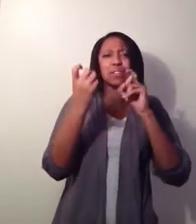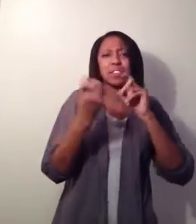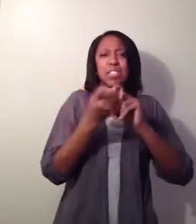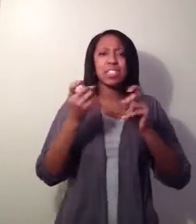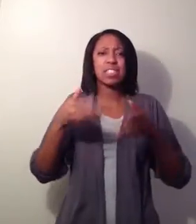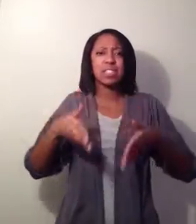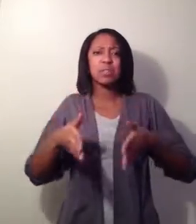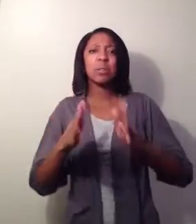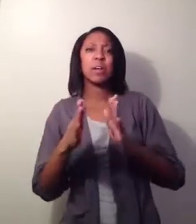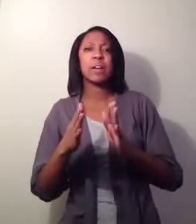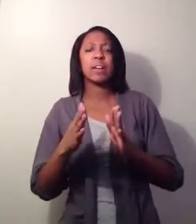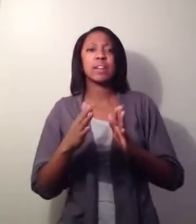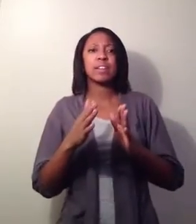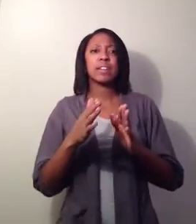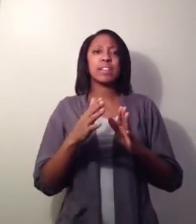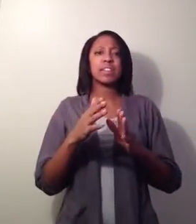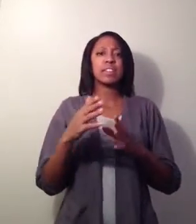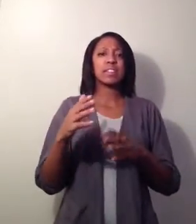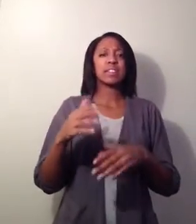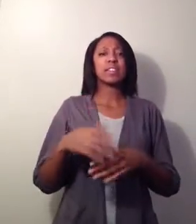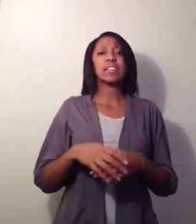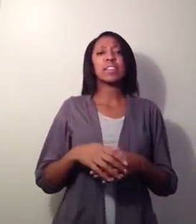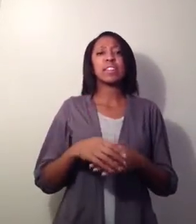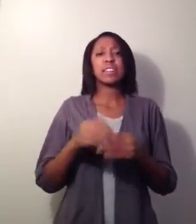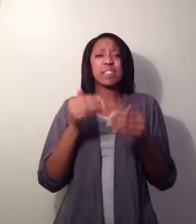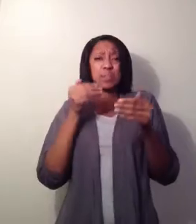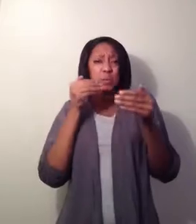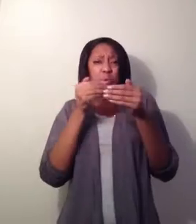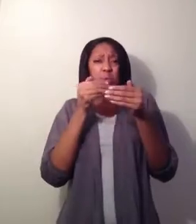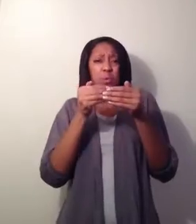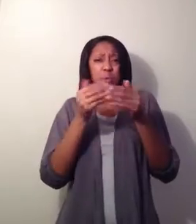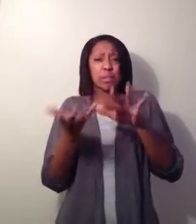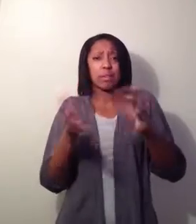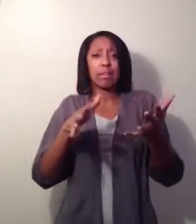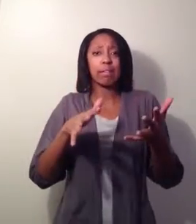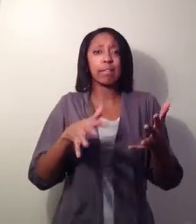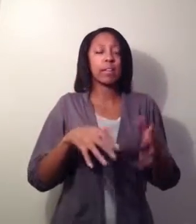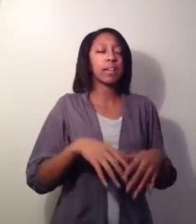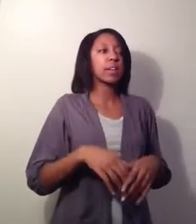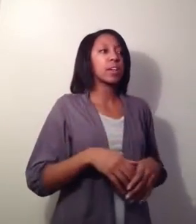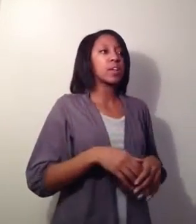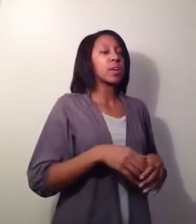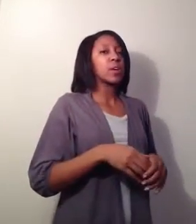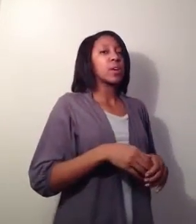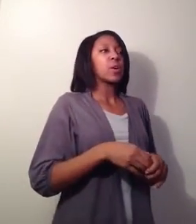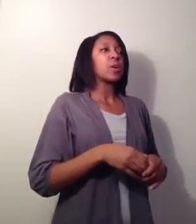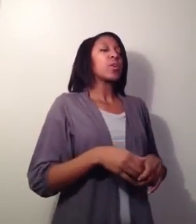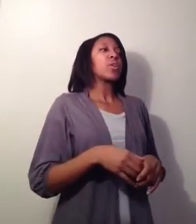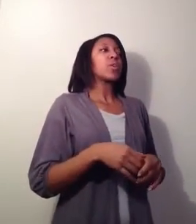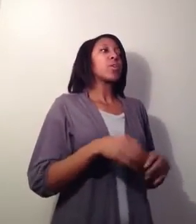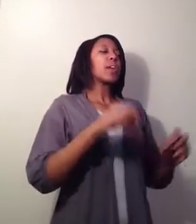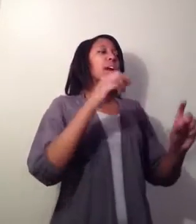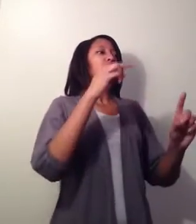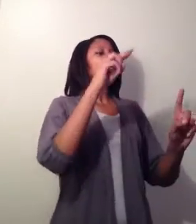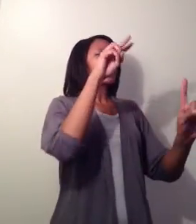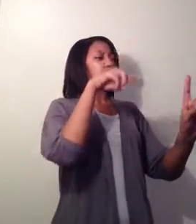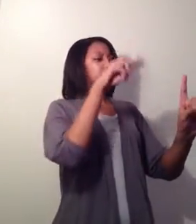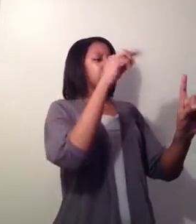and coming so close to dying. When I looked at myself and what I wanted to not have to go to this